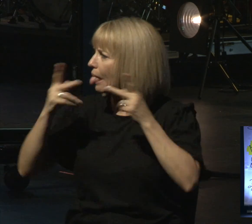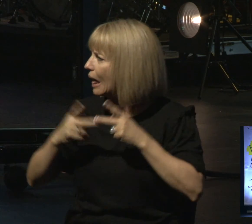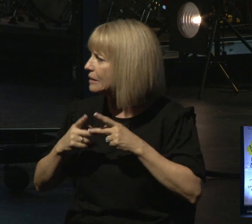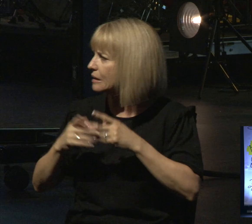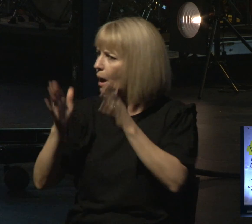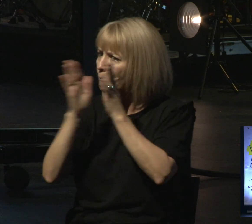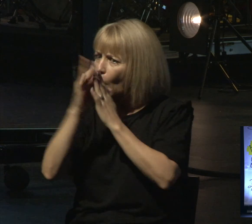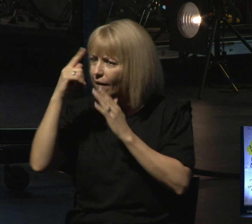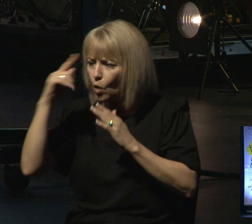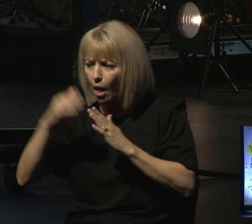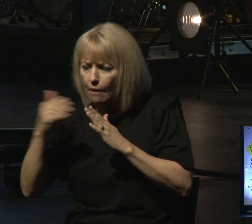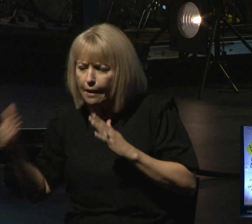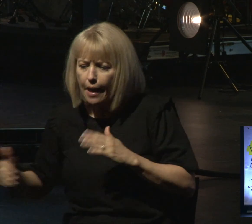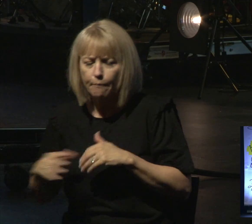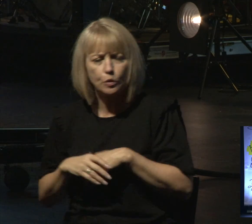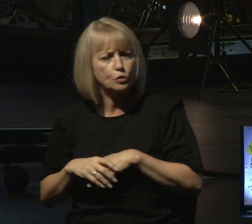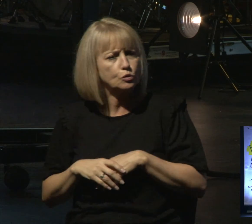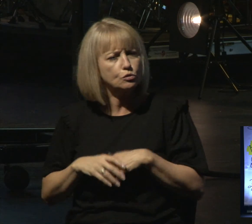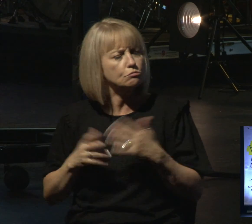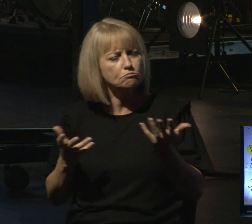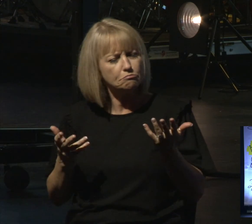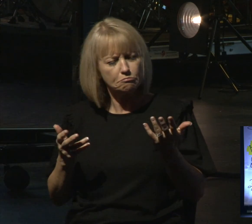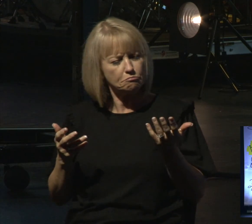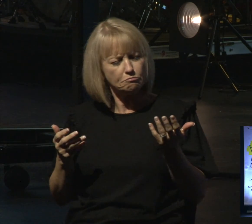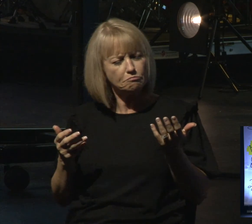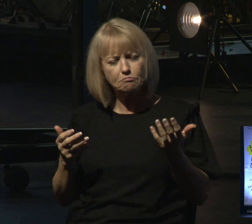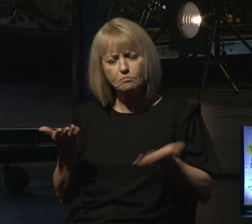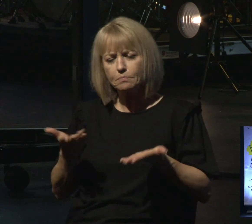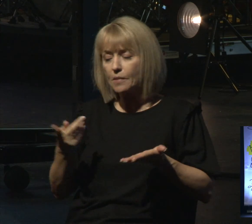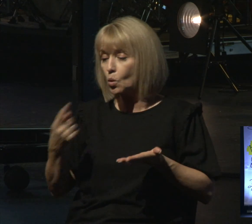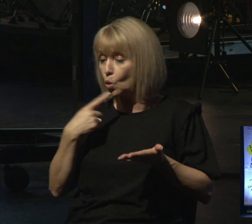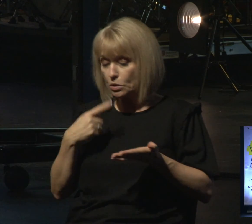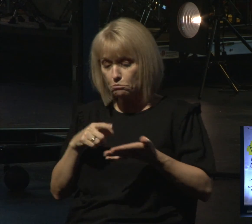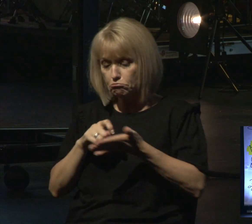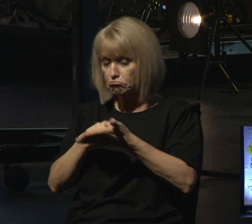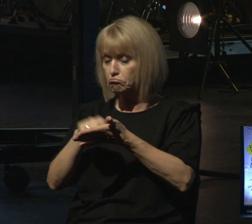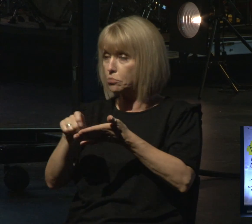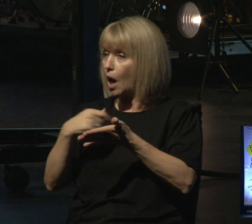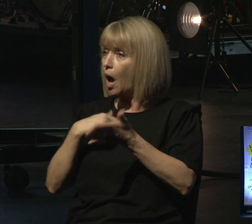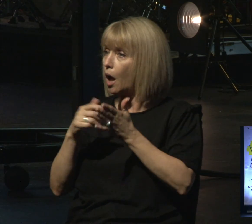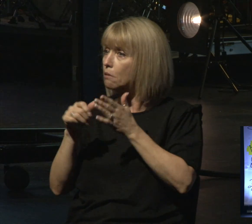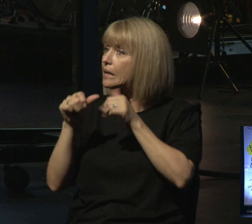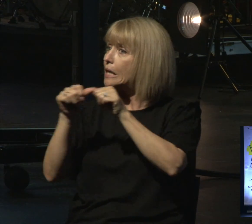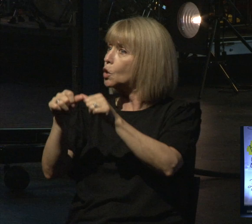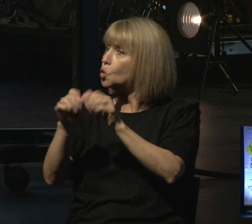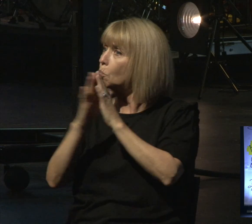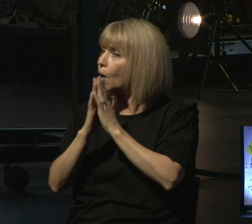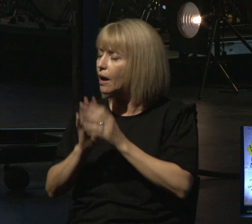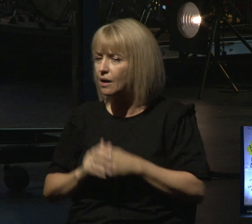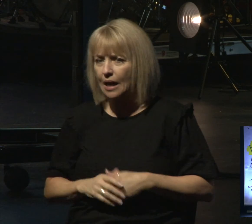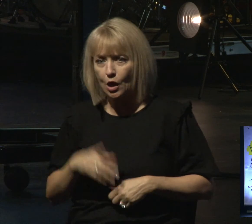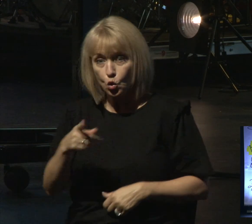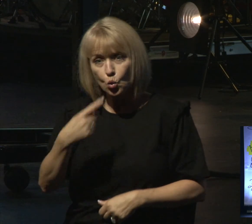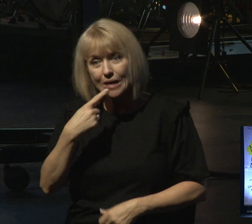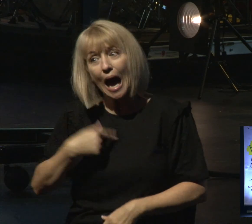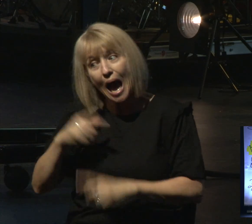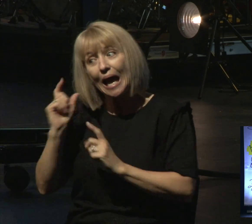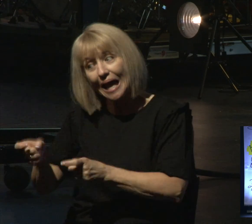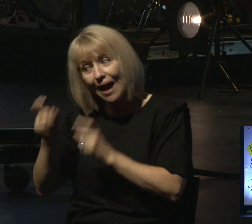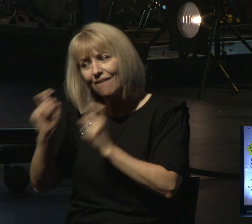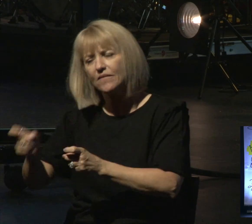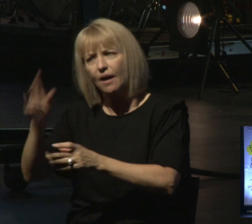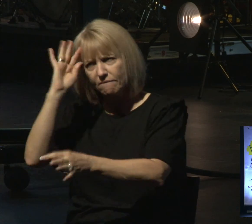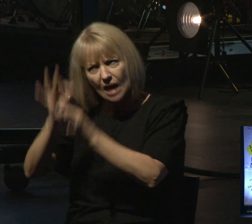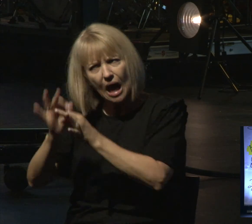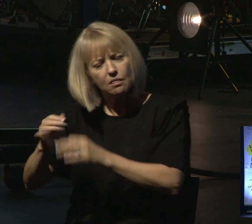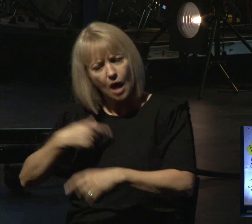my neighbors, praying outward. Maybe you want to click or check continue praying regularly. And giving regularly. Maybe you're like, I give regularly and